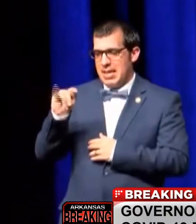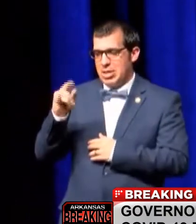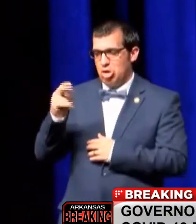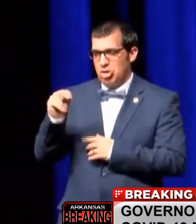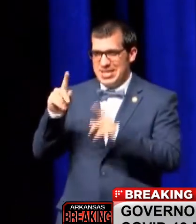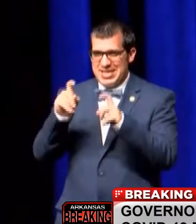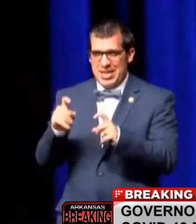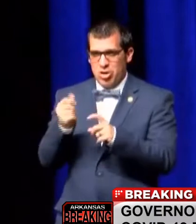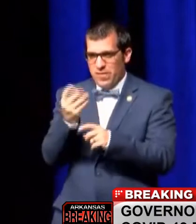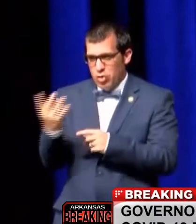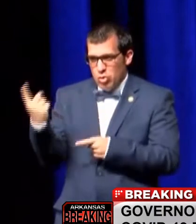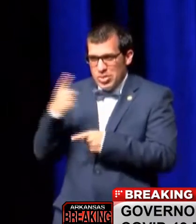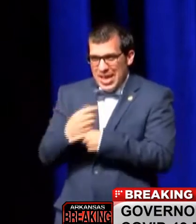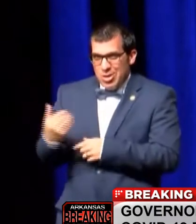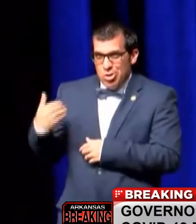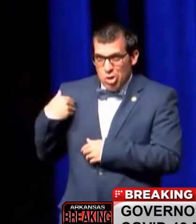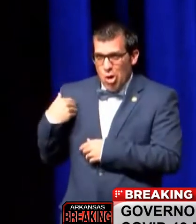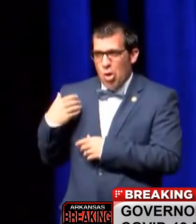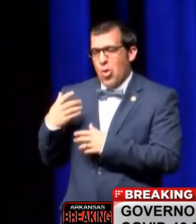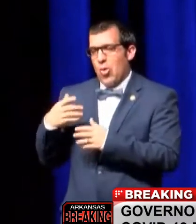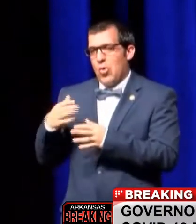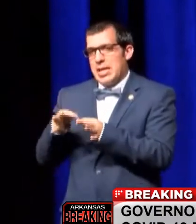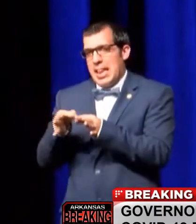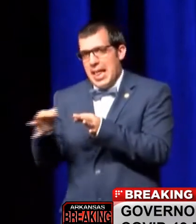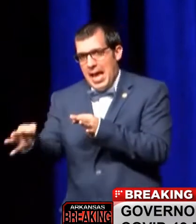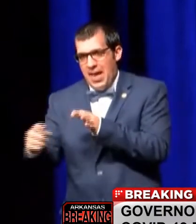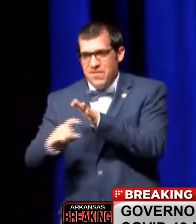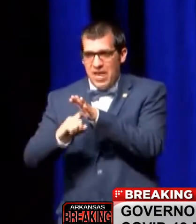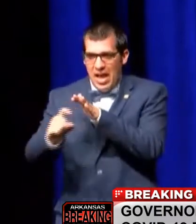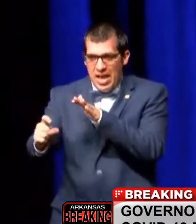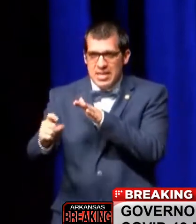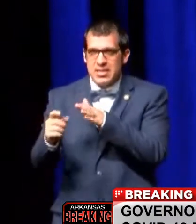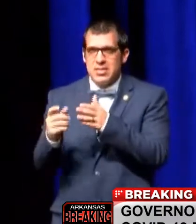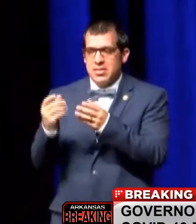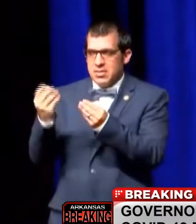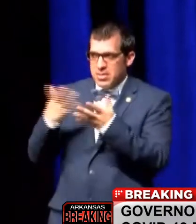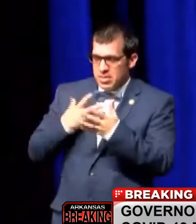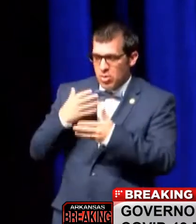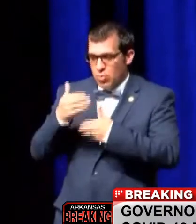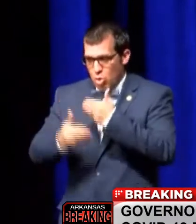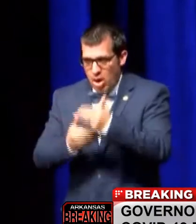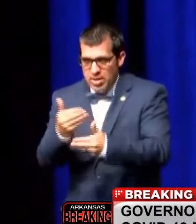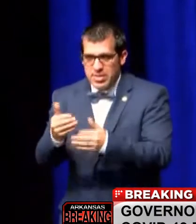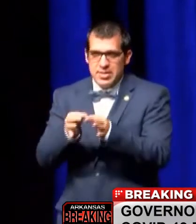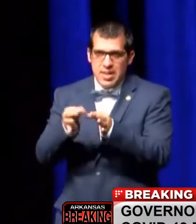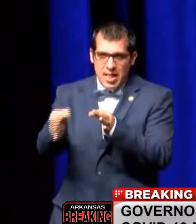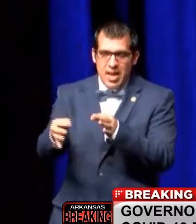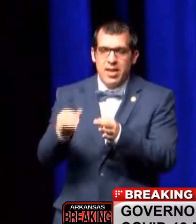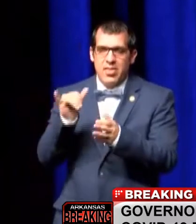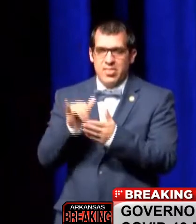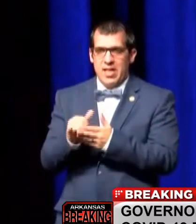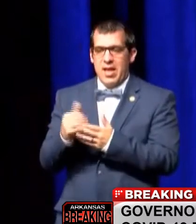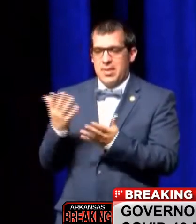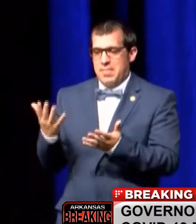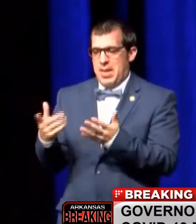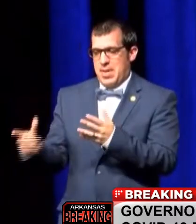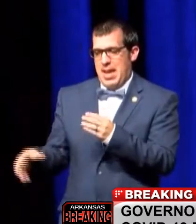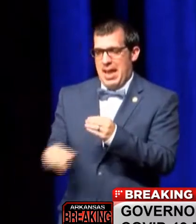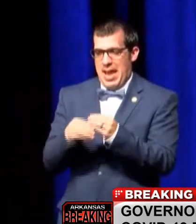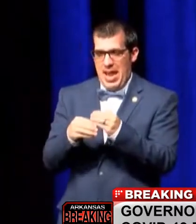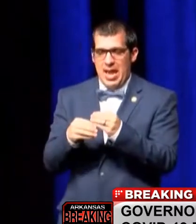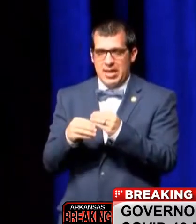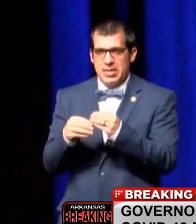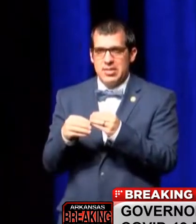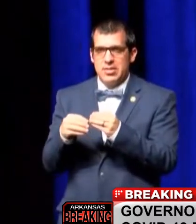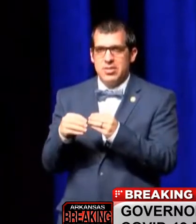days ago, but sometimes they're faxed in. It takes us a while to process those, so those are the ones that are added to